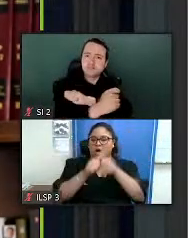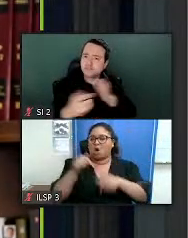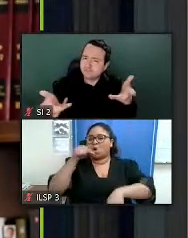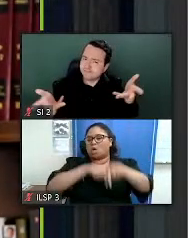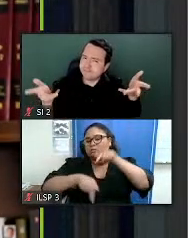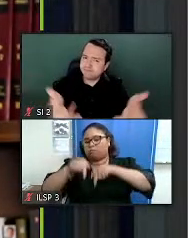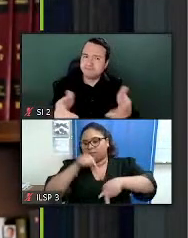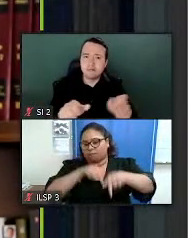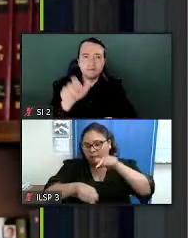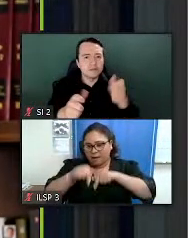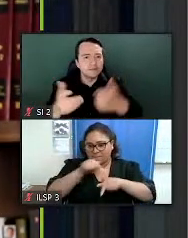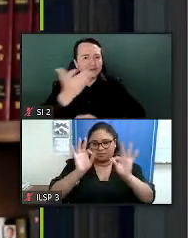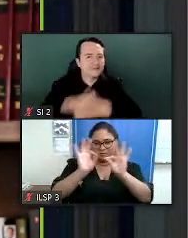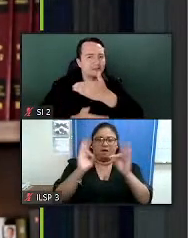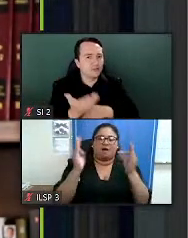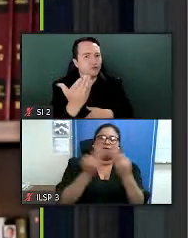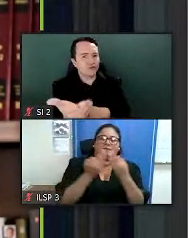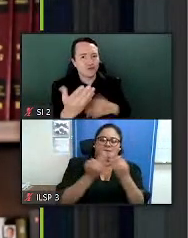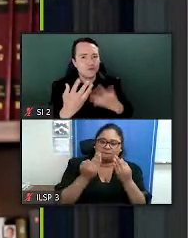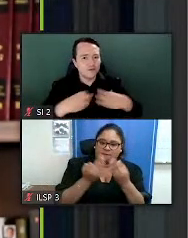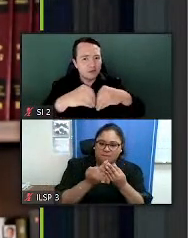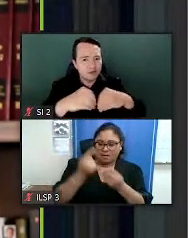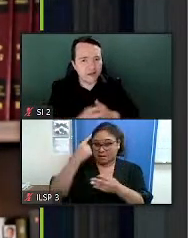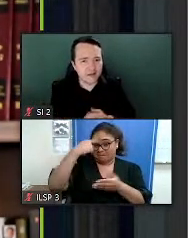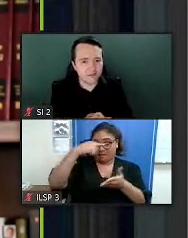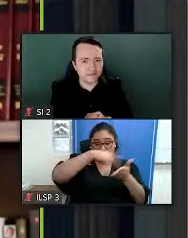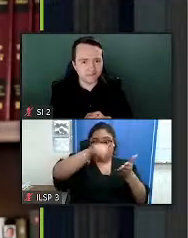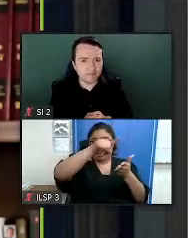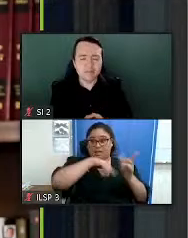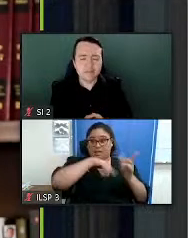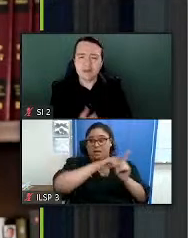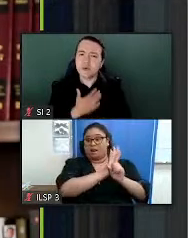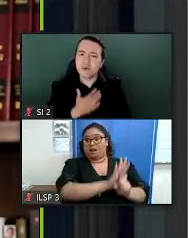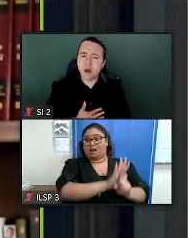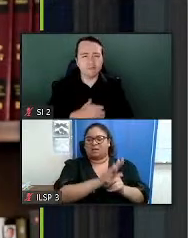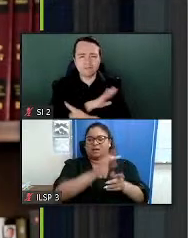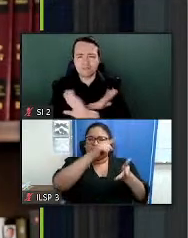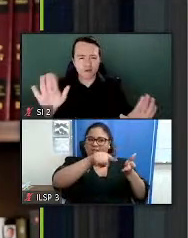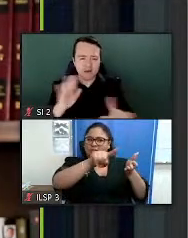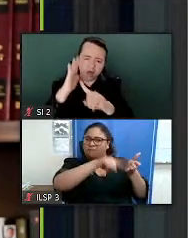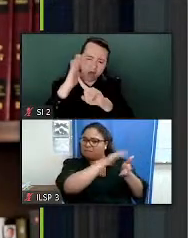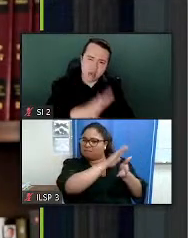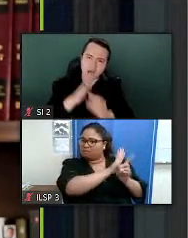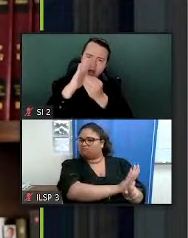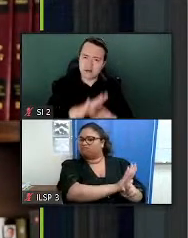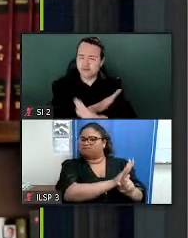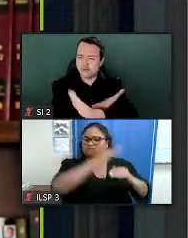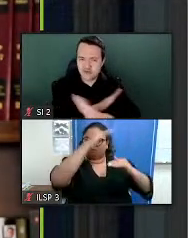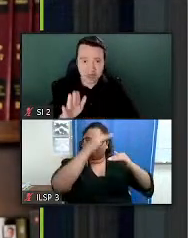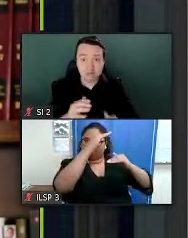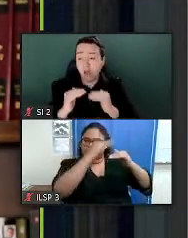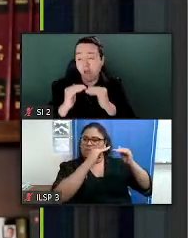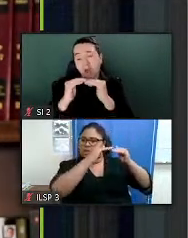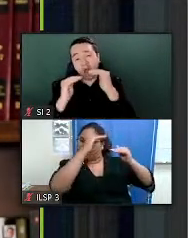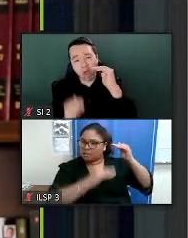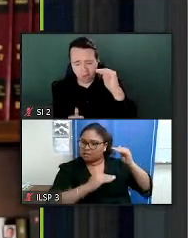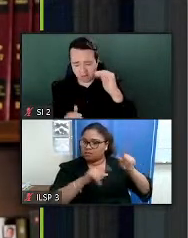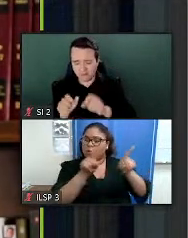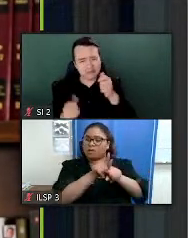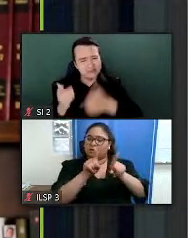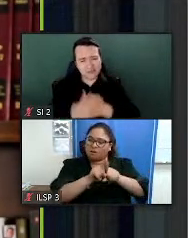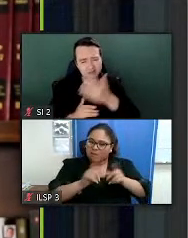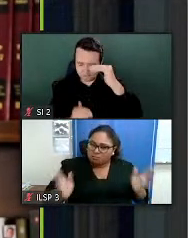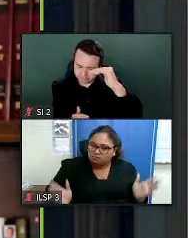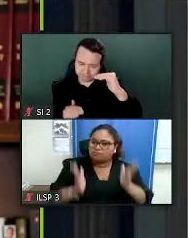of peoples with disabilities and their families to reduce the discrimination reducing the